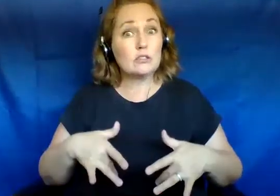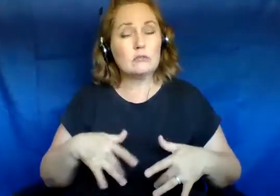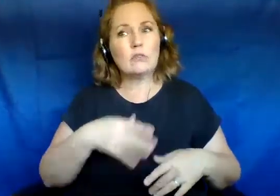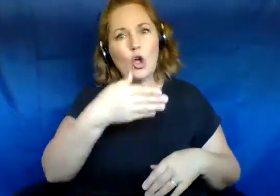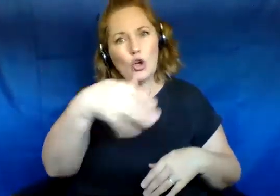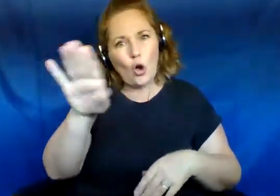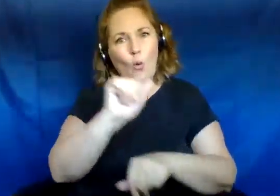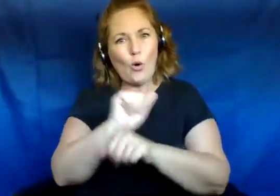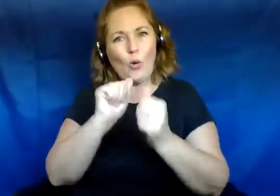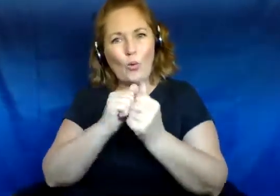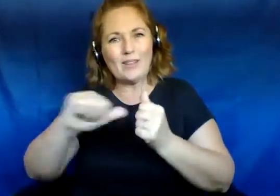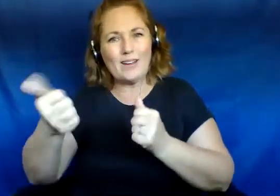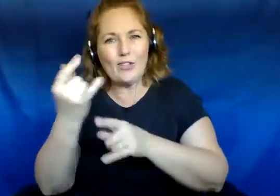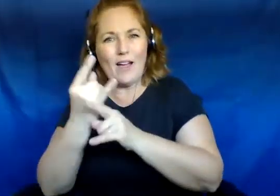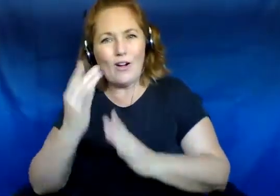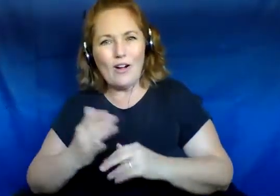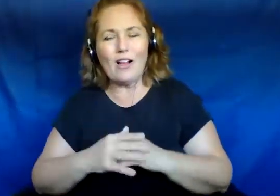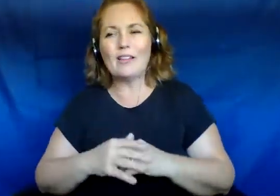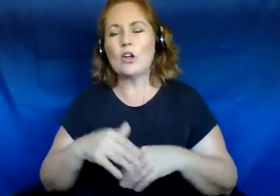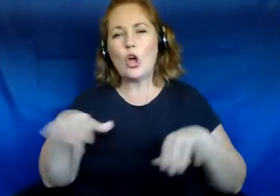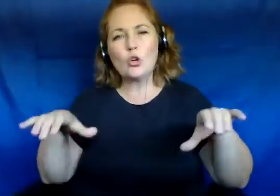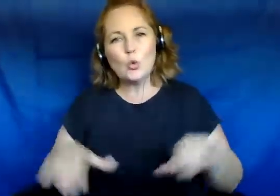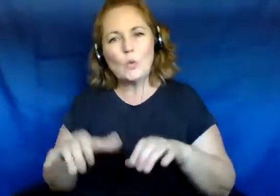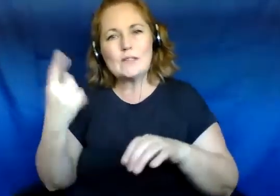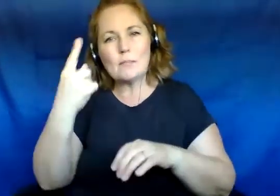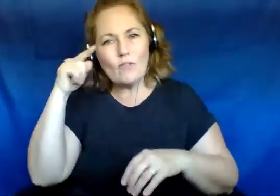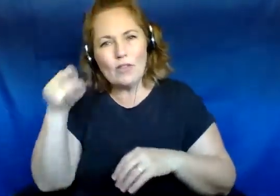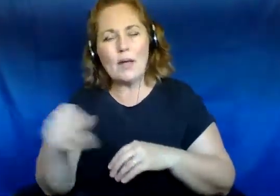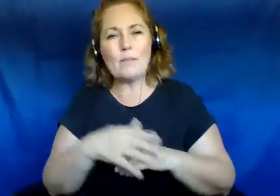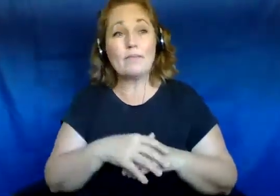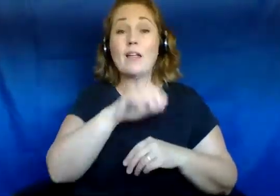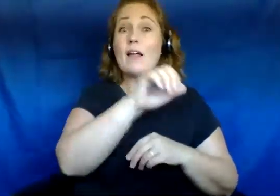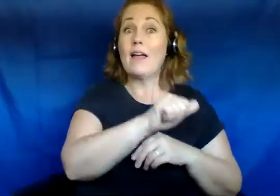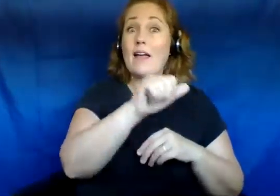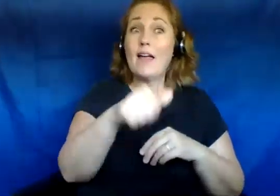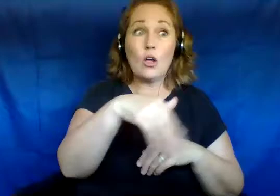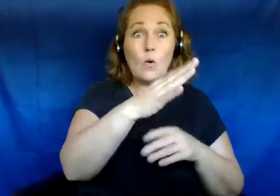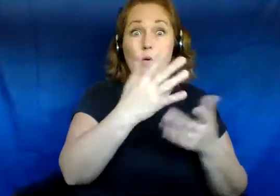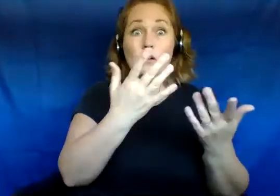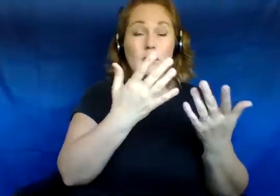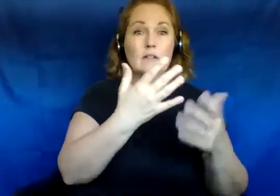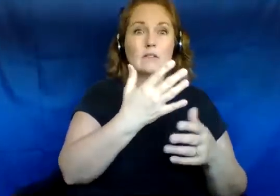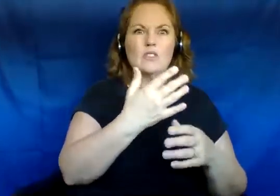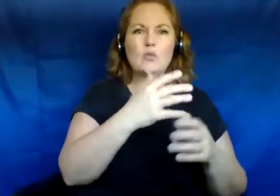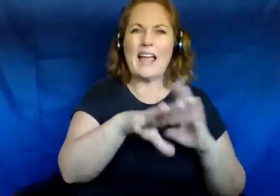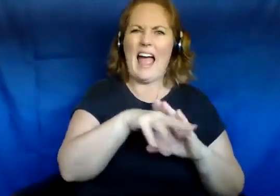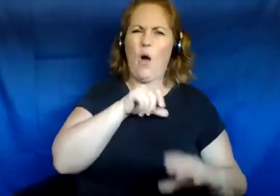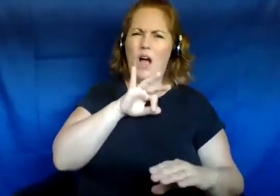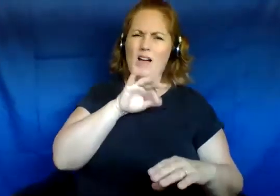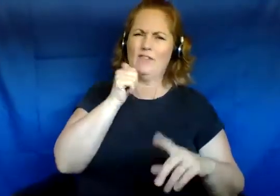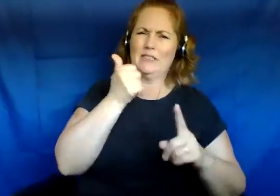alcoholic. Go do something in Alcoholics Anonymous to get out of